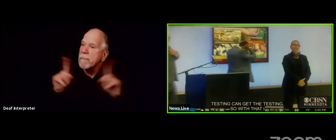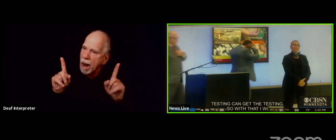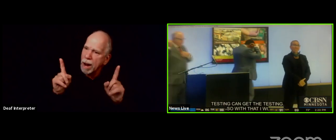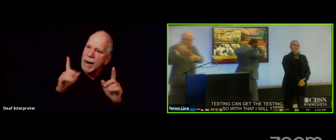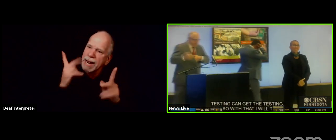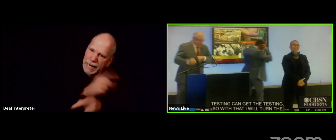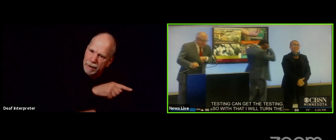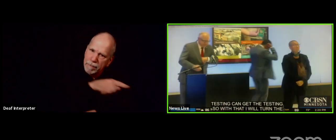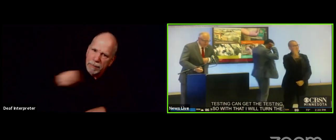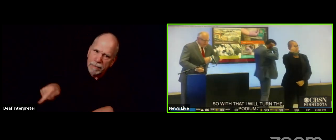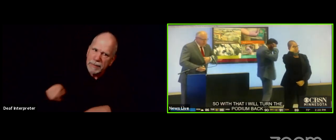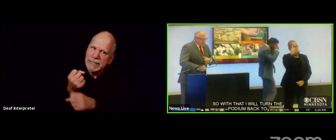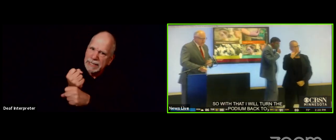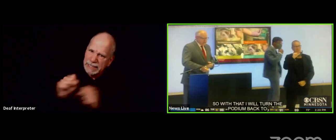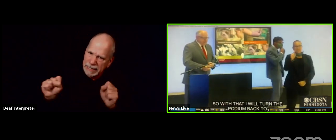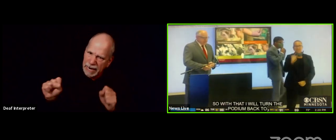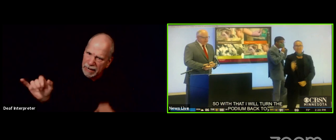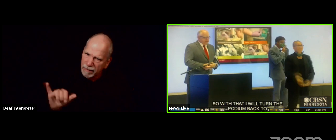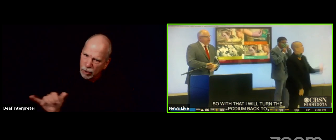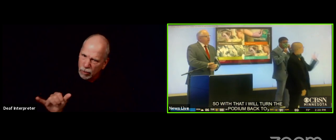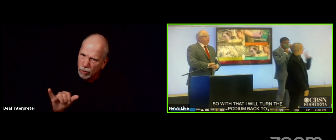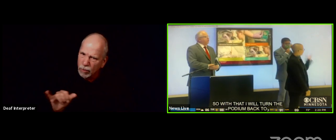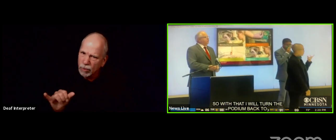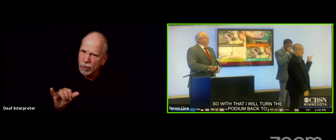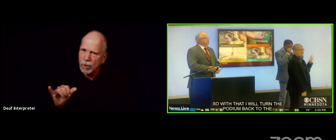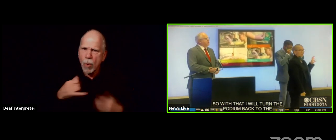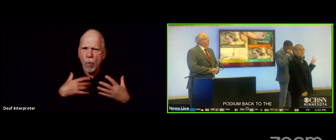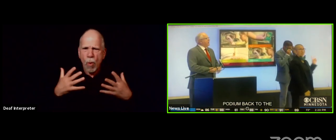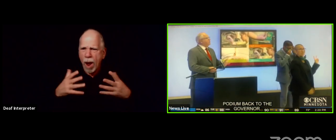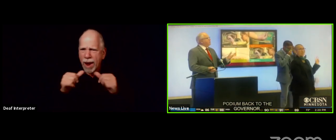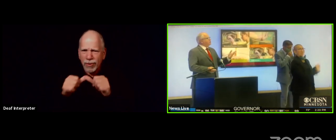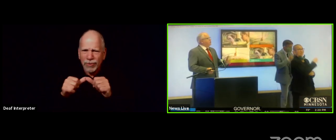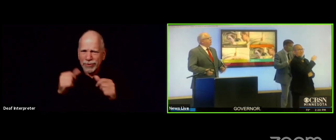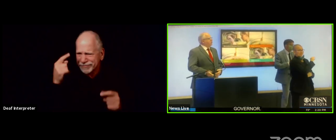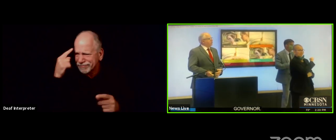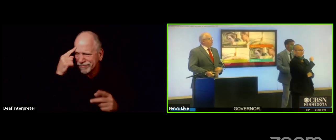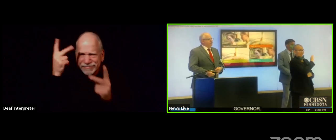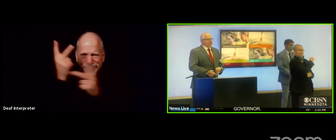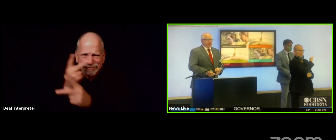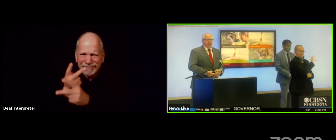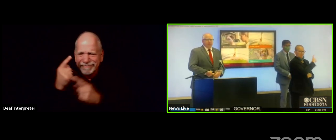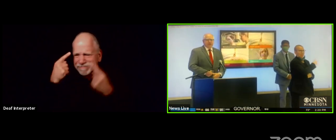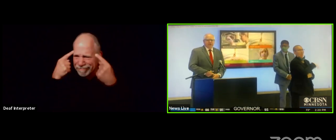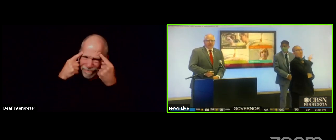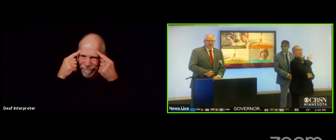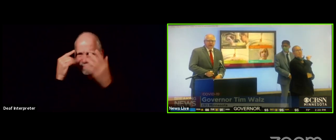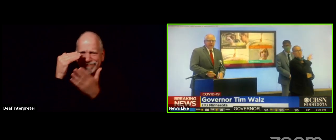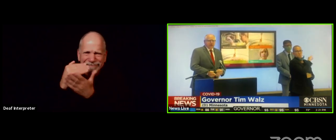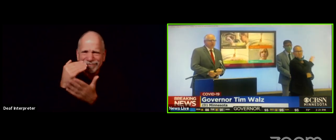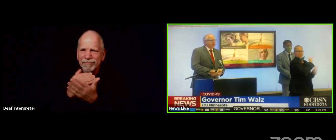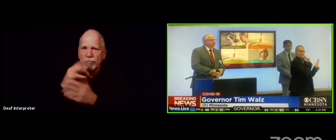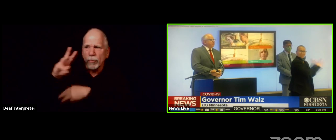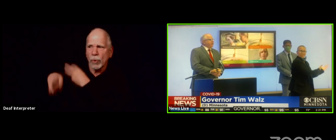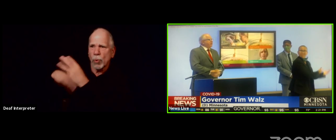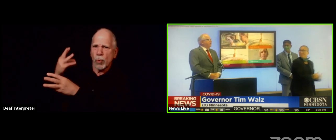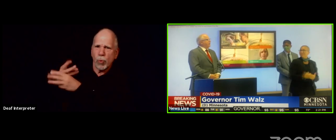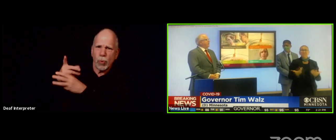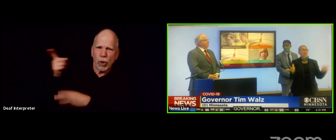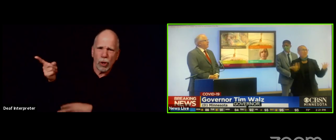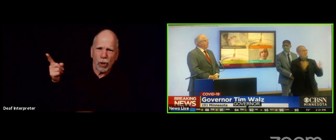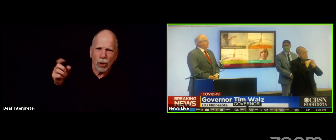Well, thank you, Dr. Maurice and the Mayo Clinic, Dr. Shacker and the University of Minnesota, and to Minnesotans. We're really grateful. I want to be clear, we are certainly not